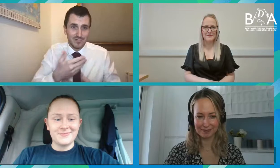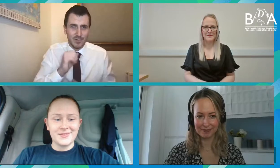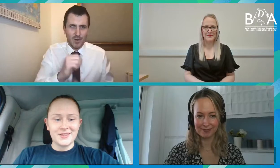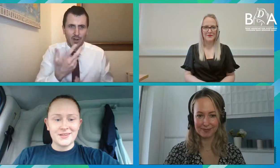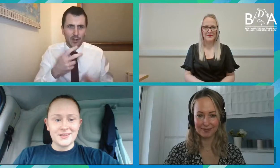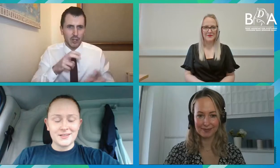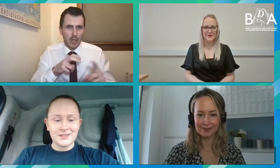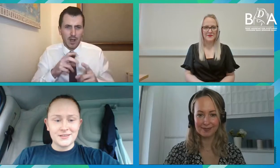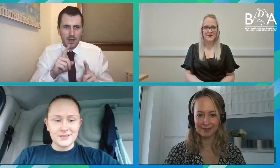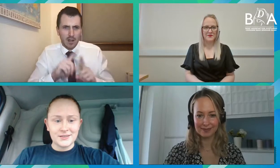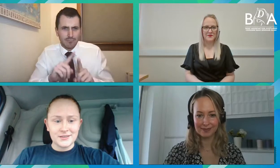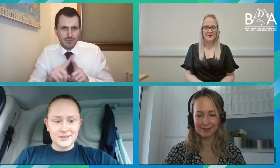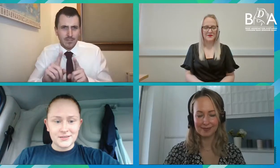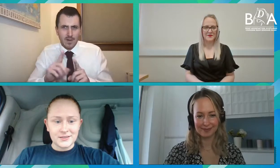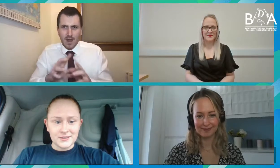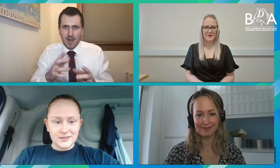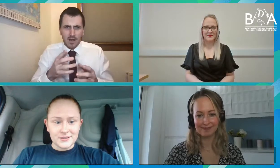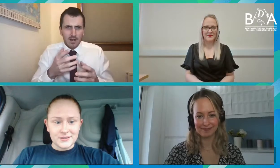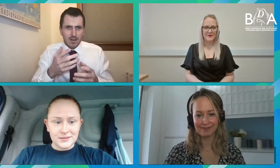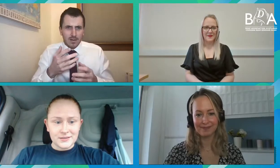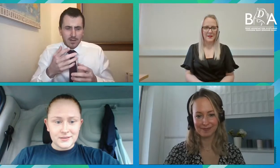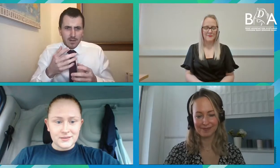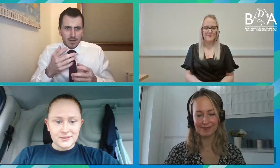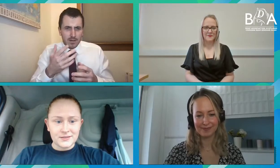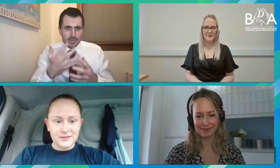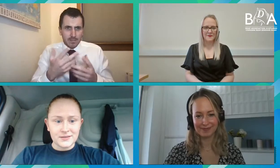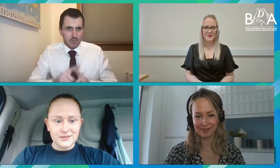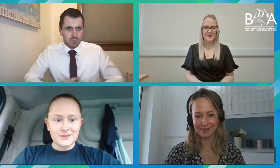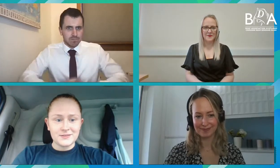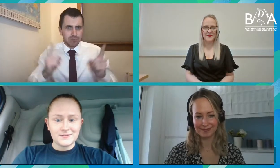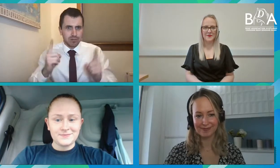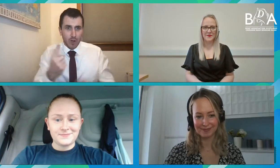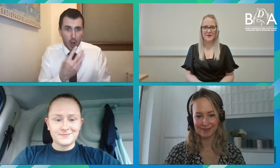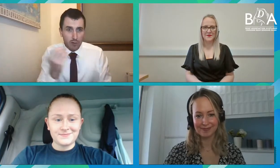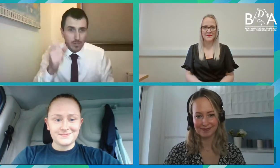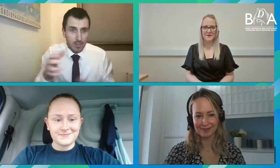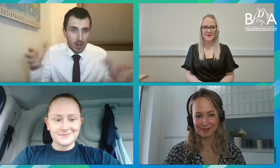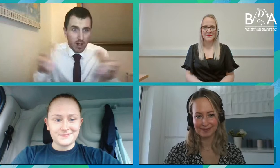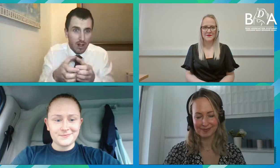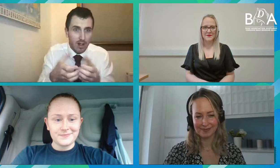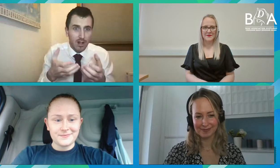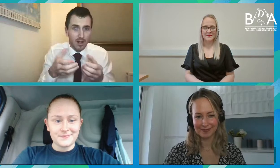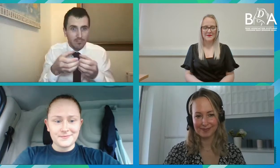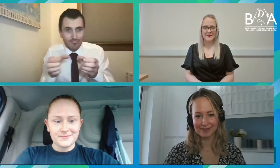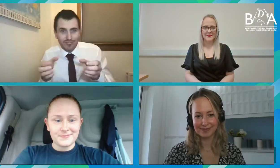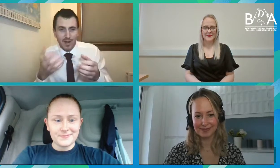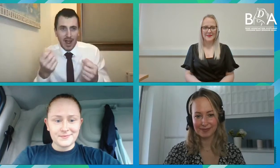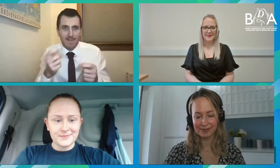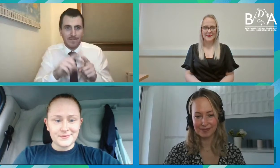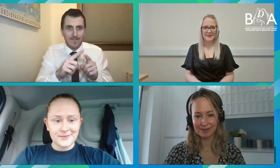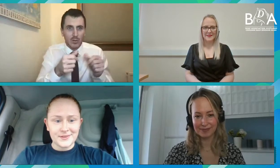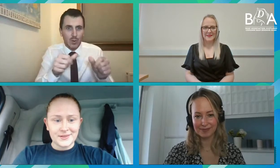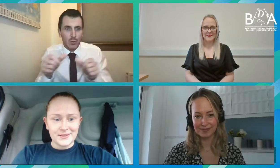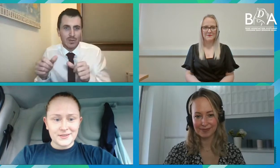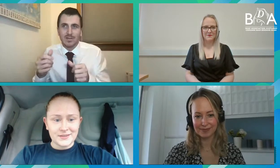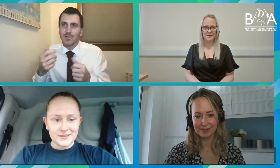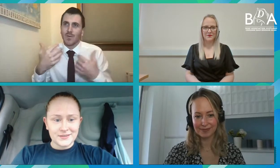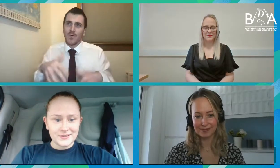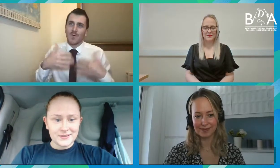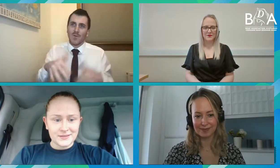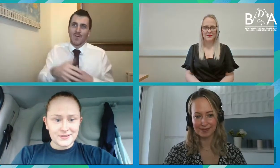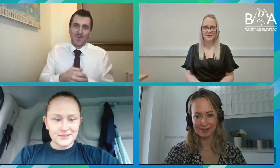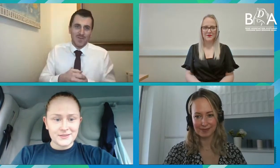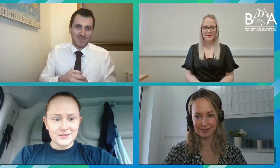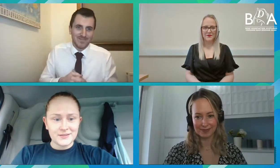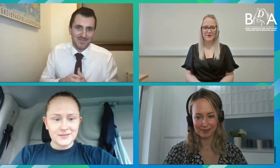Wow, that's a really positive story there about your journey and your experience. And I think just being in a crowd of